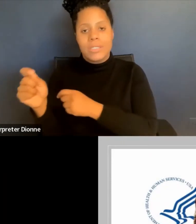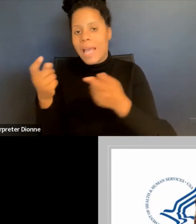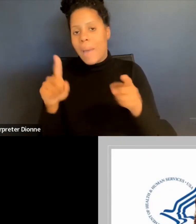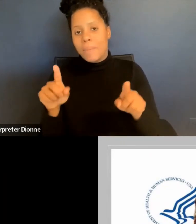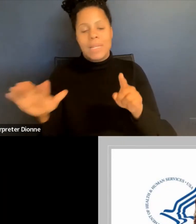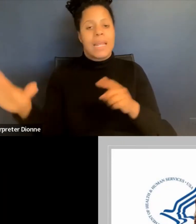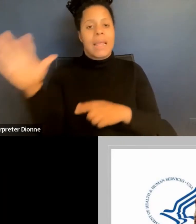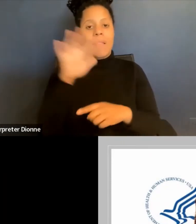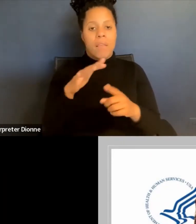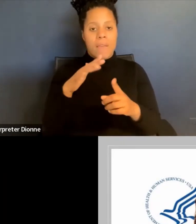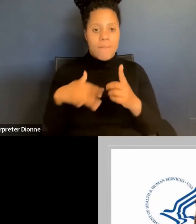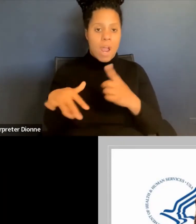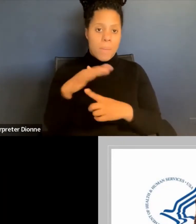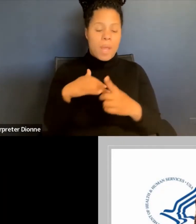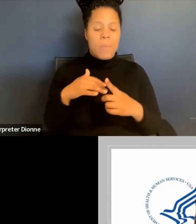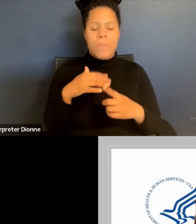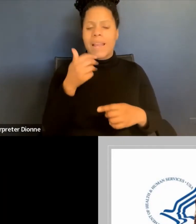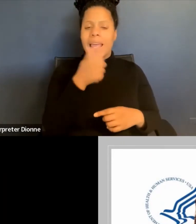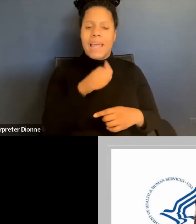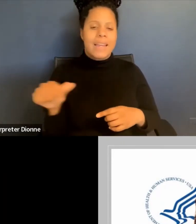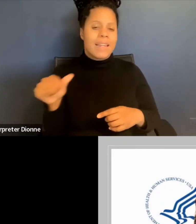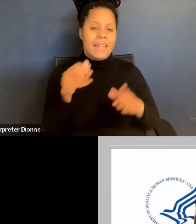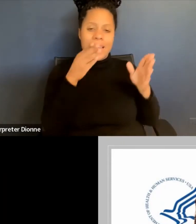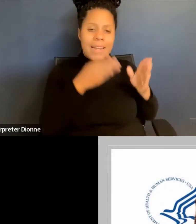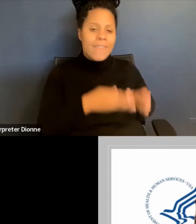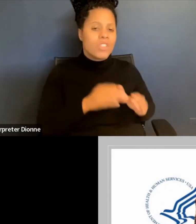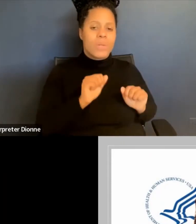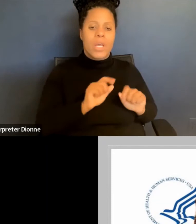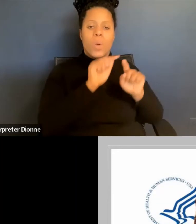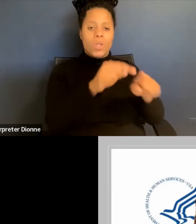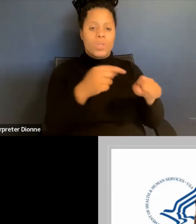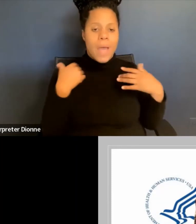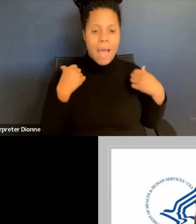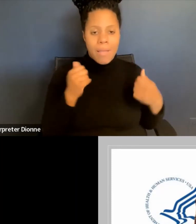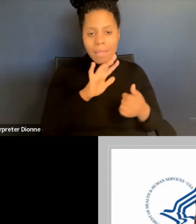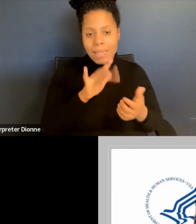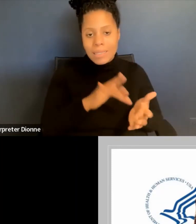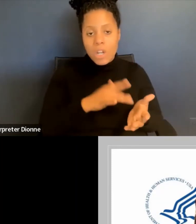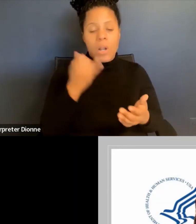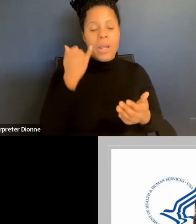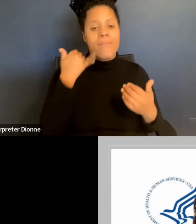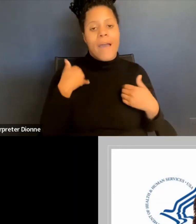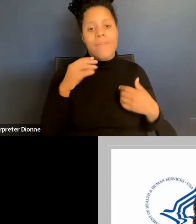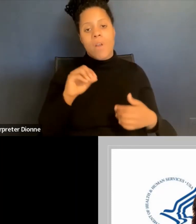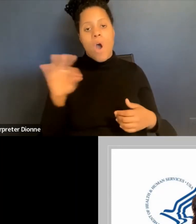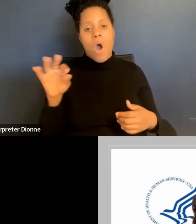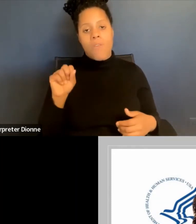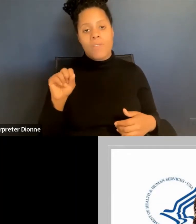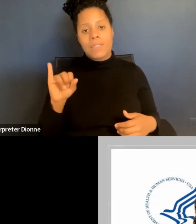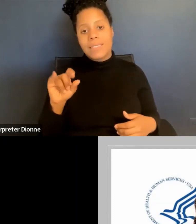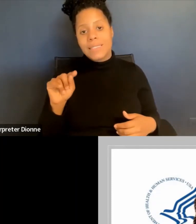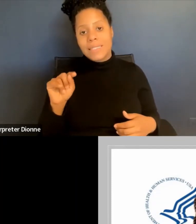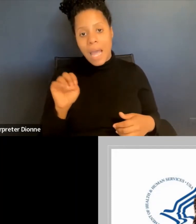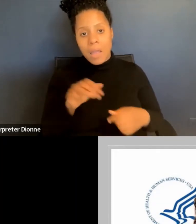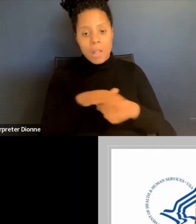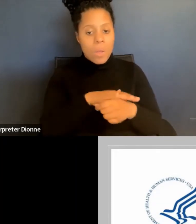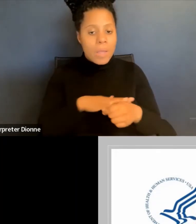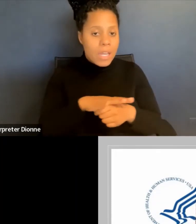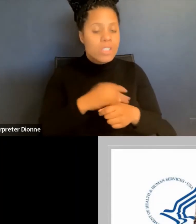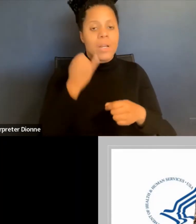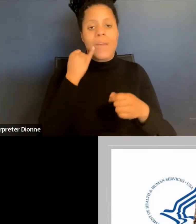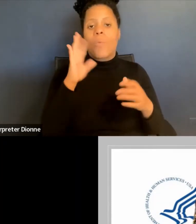can go to a health center, or if they have an offsite location or they're having a general community,